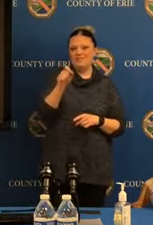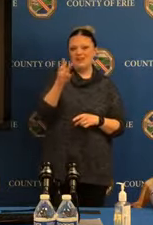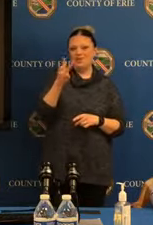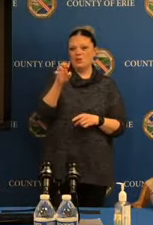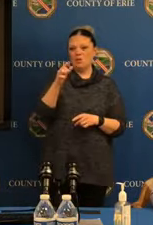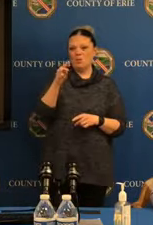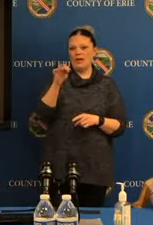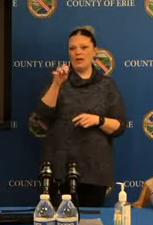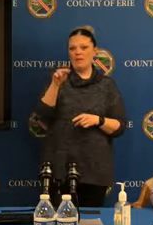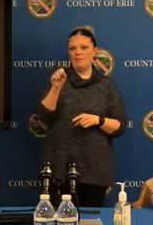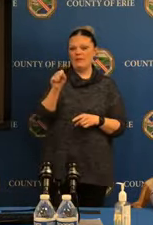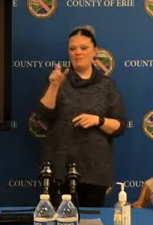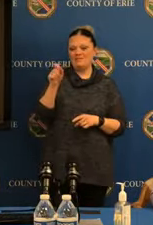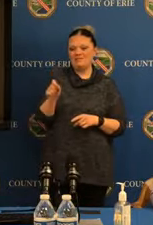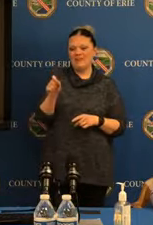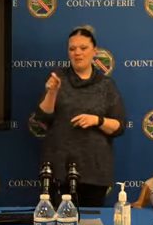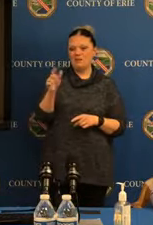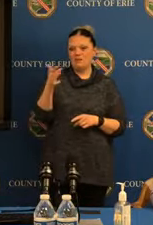jobs.wegmans.com. That's